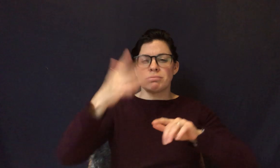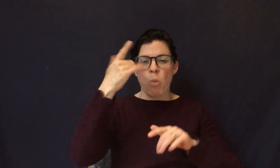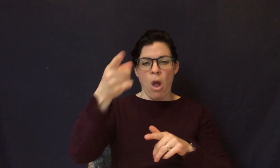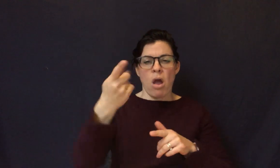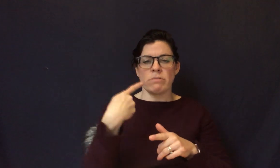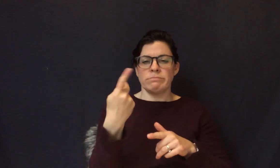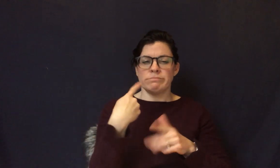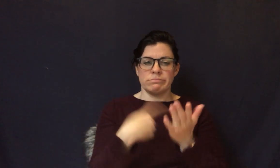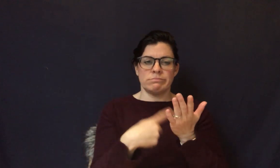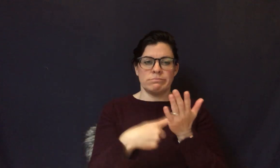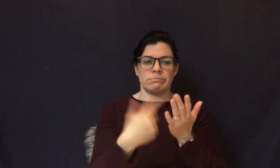for, Megan?